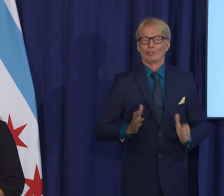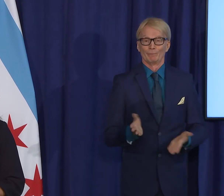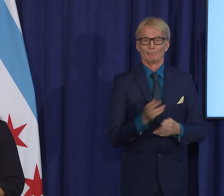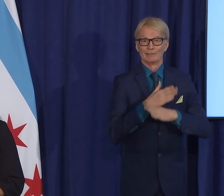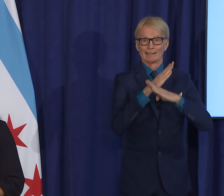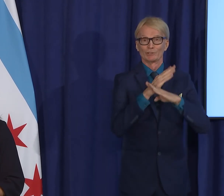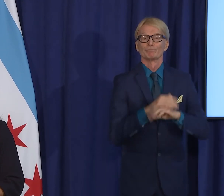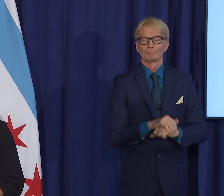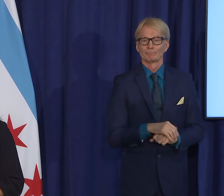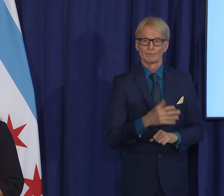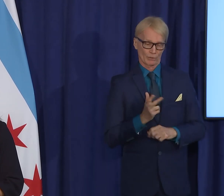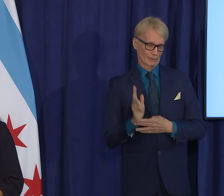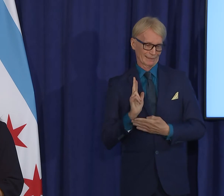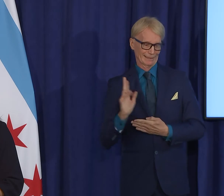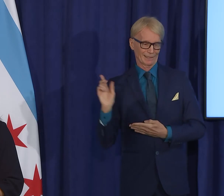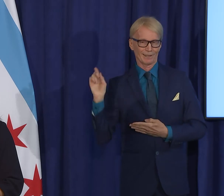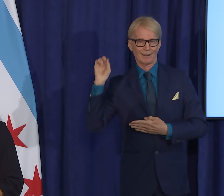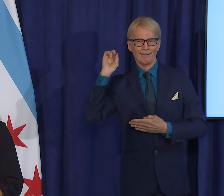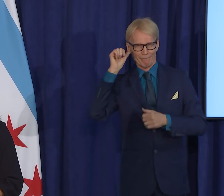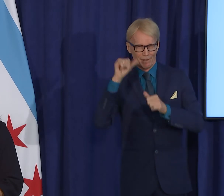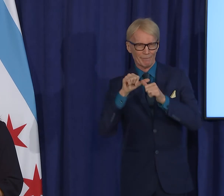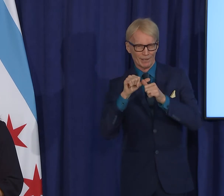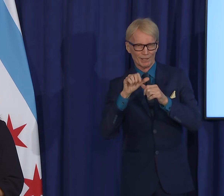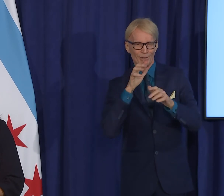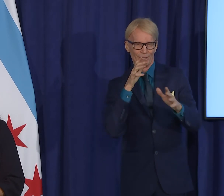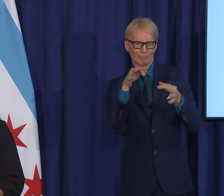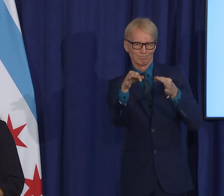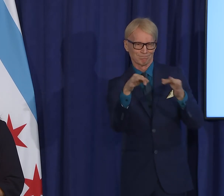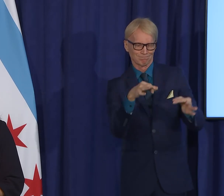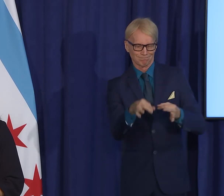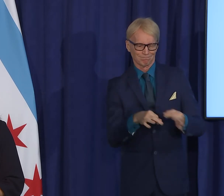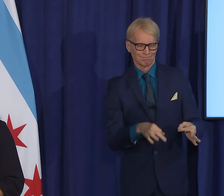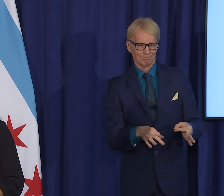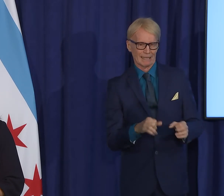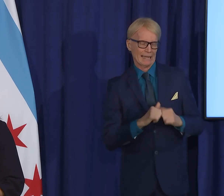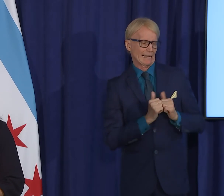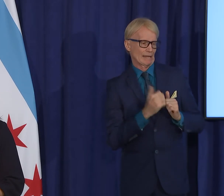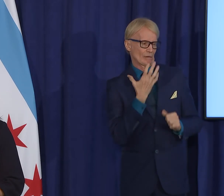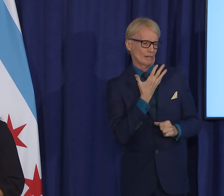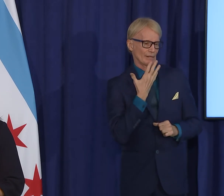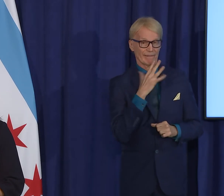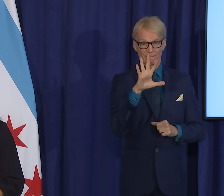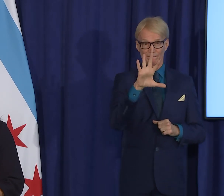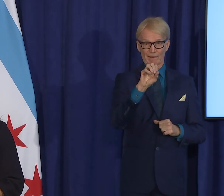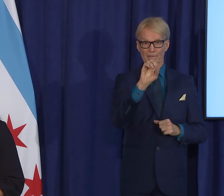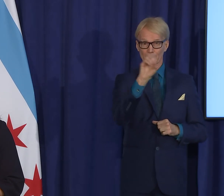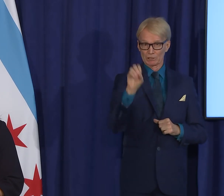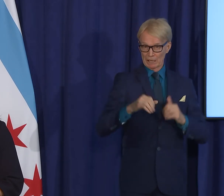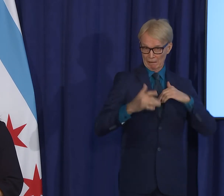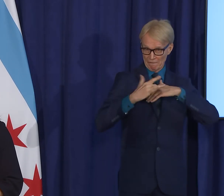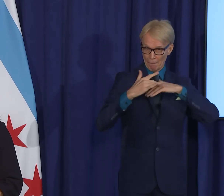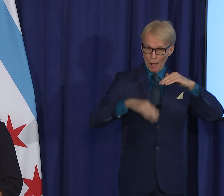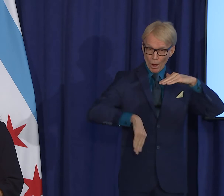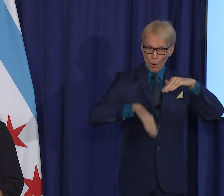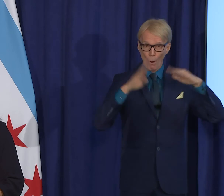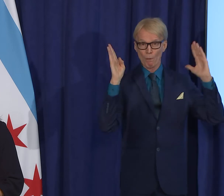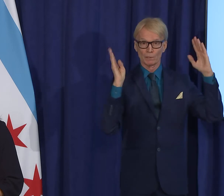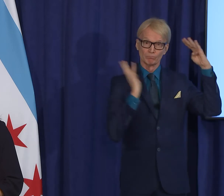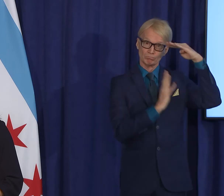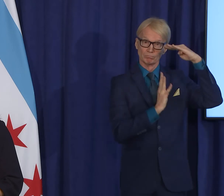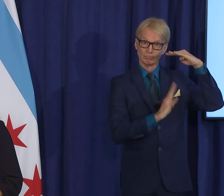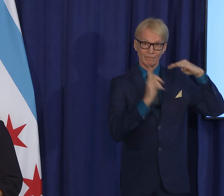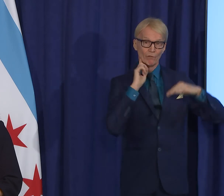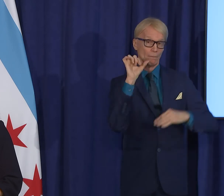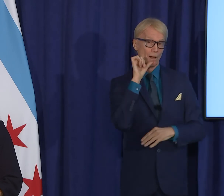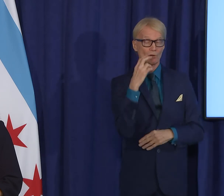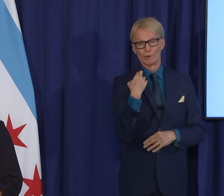I stood here and said that we would announce a pathway towards a 50% capacity for bars, restaurants, and other businesses. And